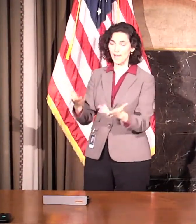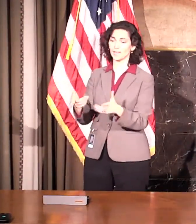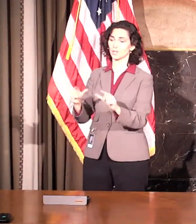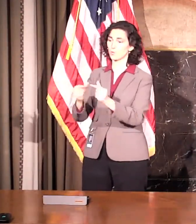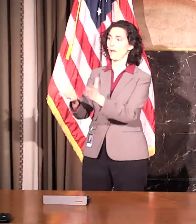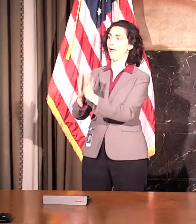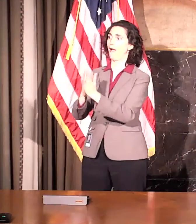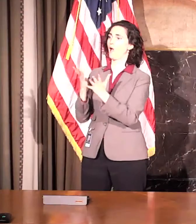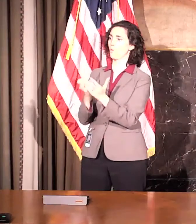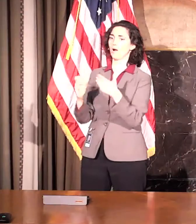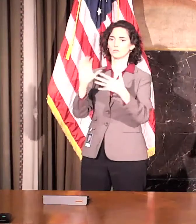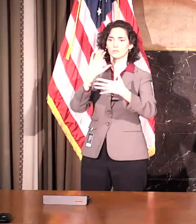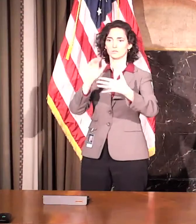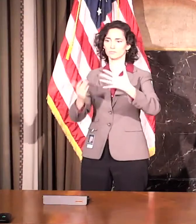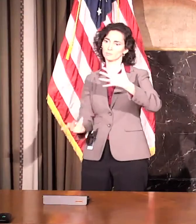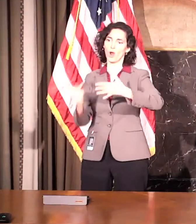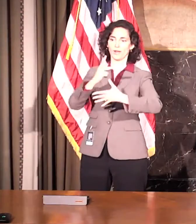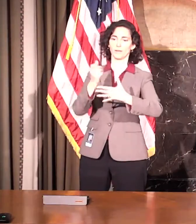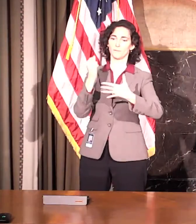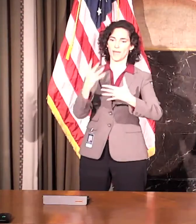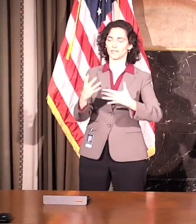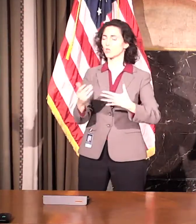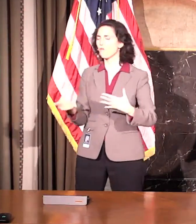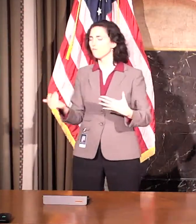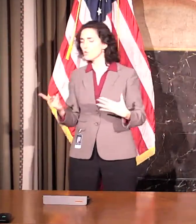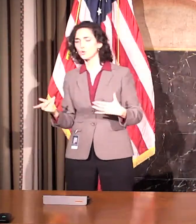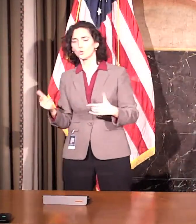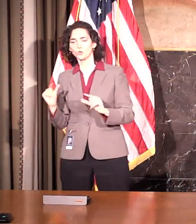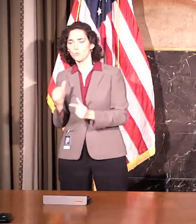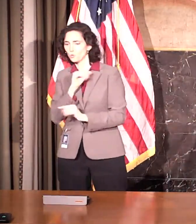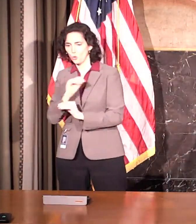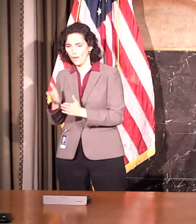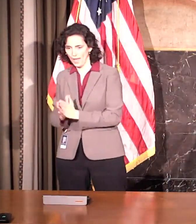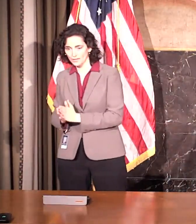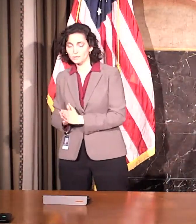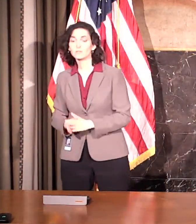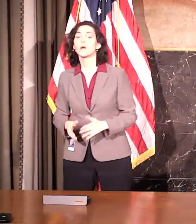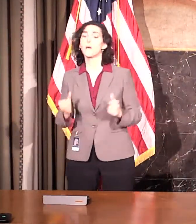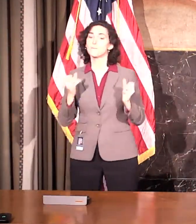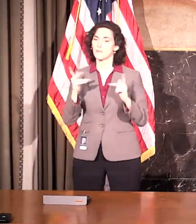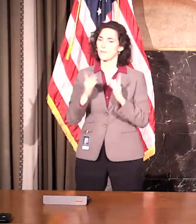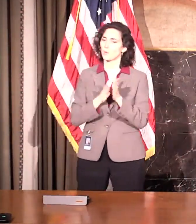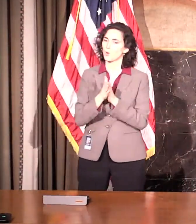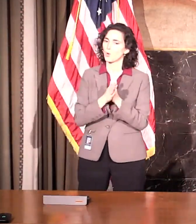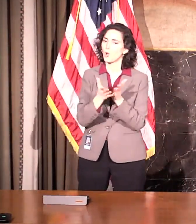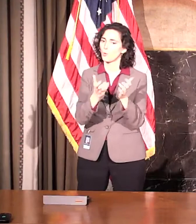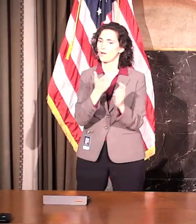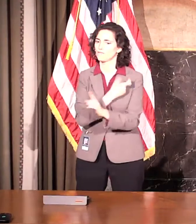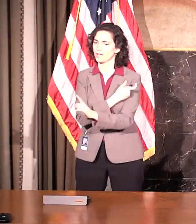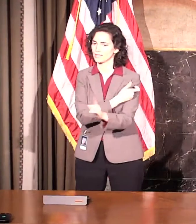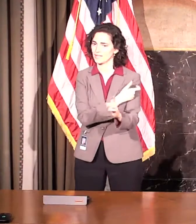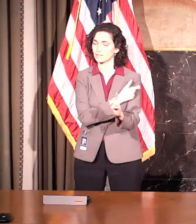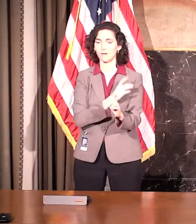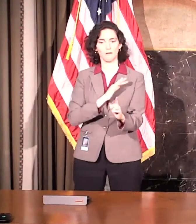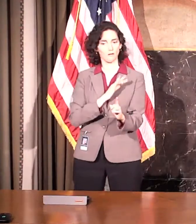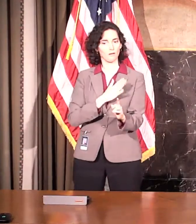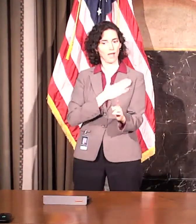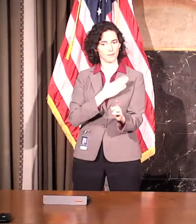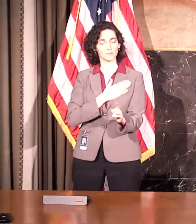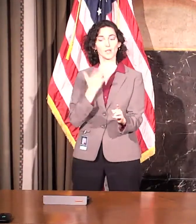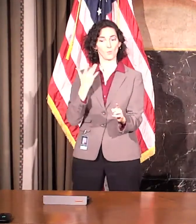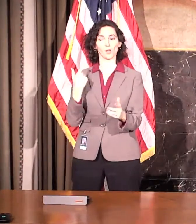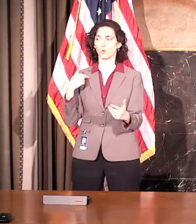There's tremendous interest in the vaccine, and that actually bodes well for us as we move forward, because we do need